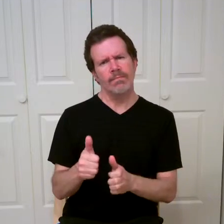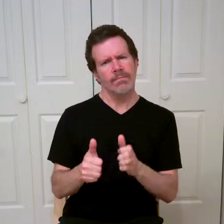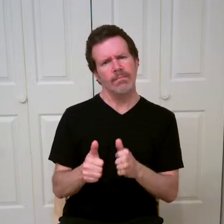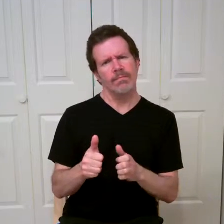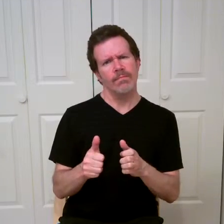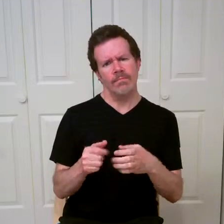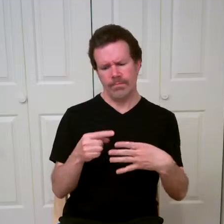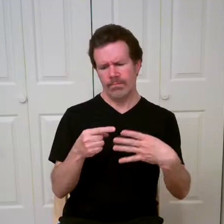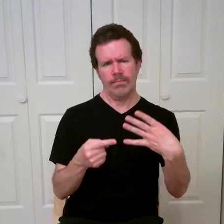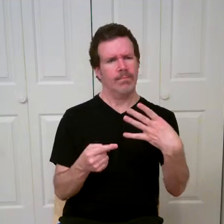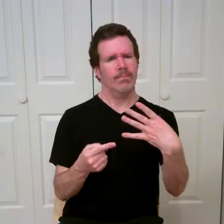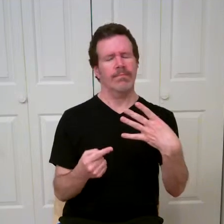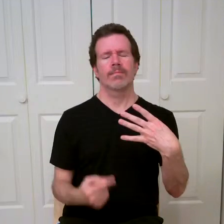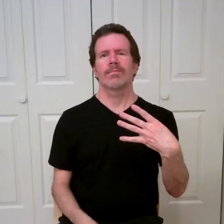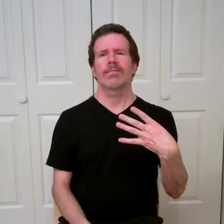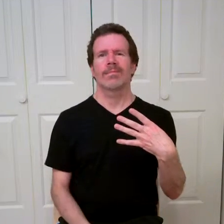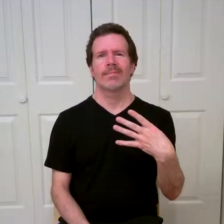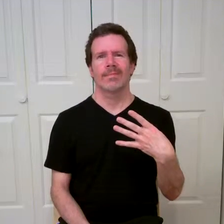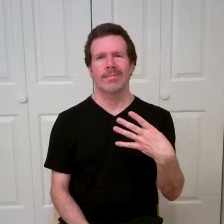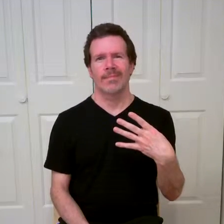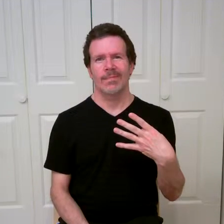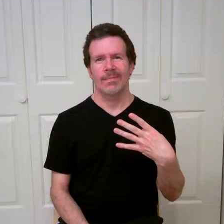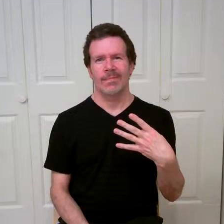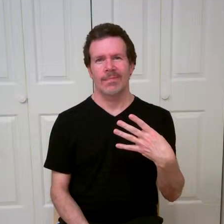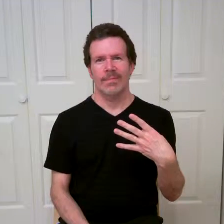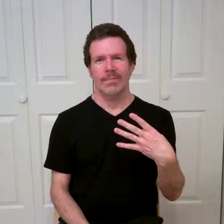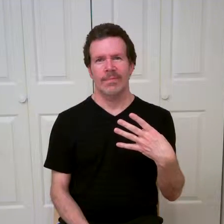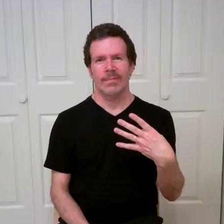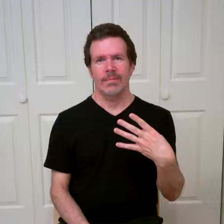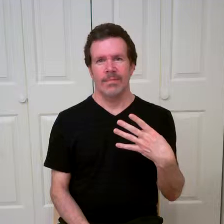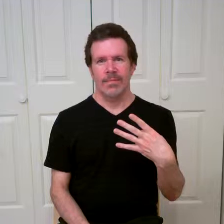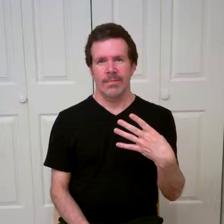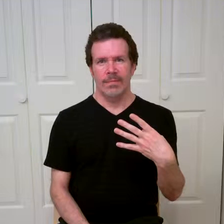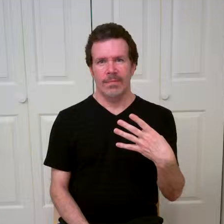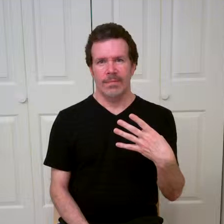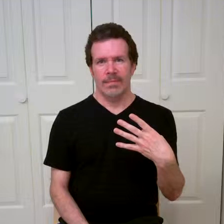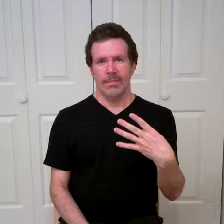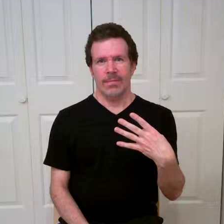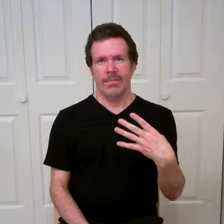versus technology.